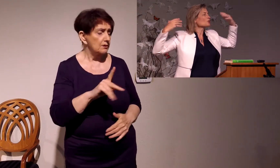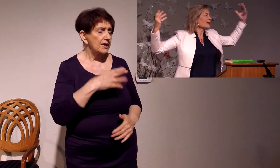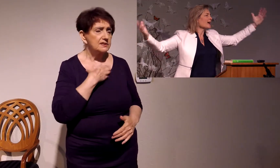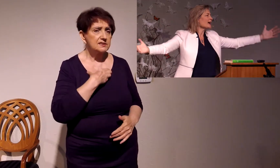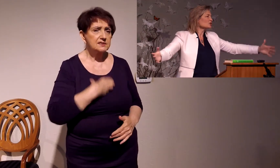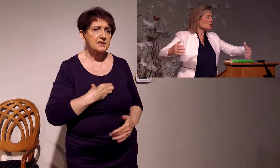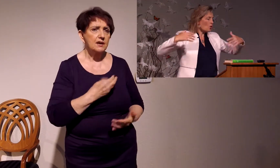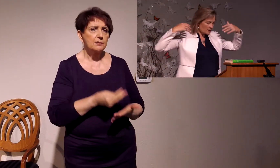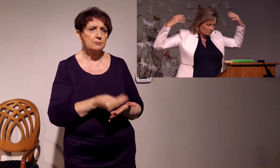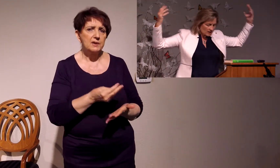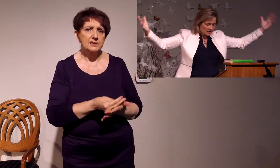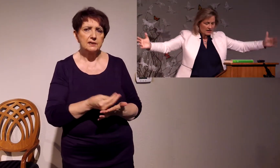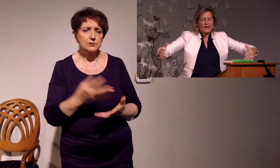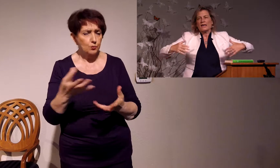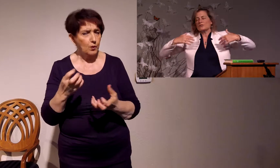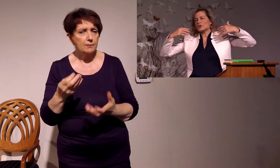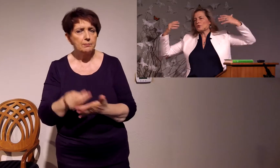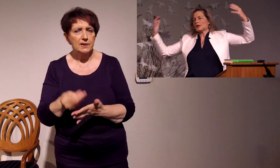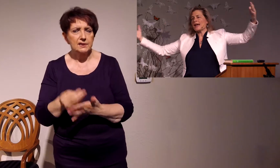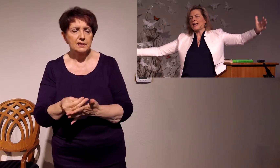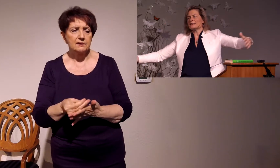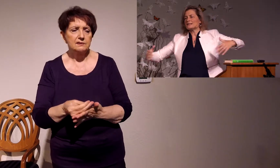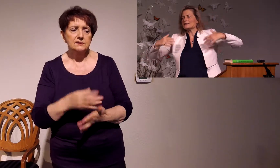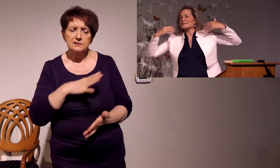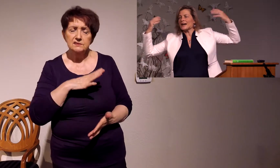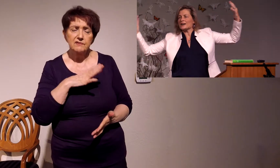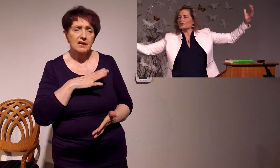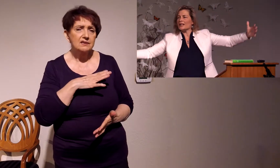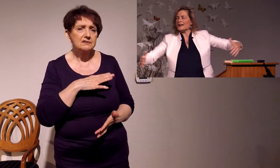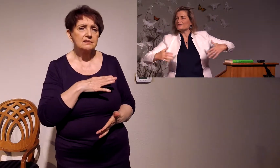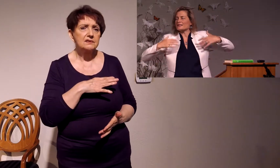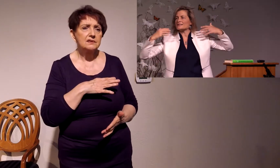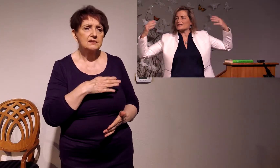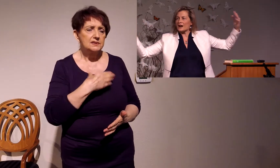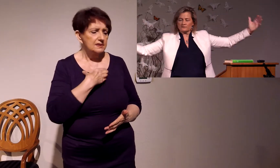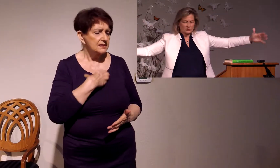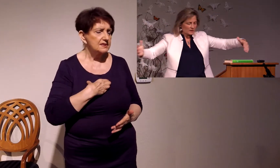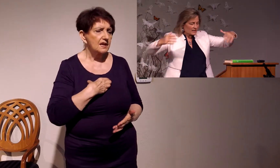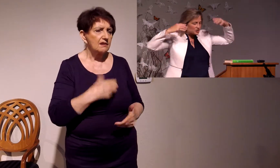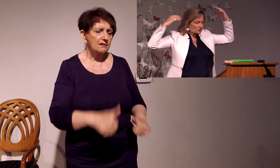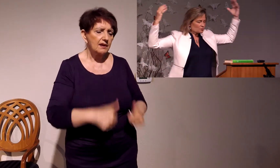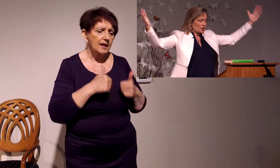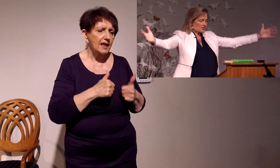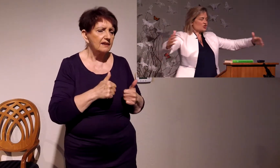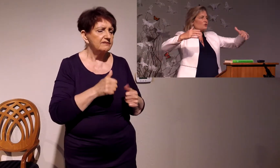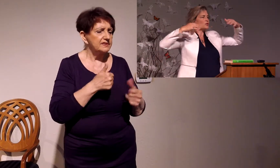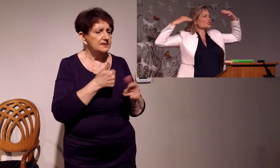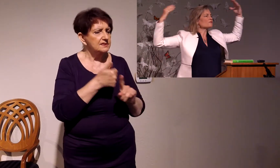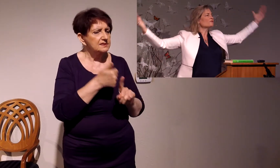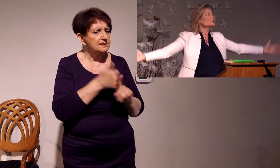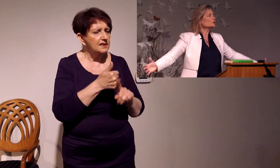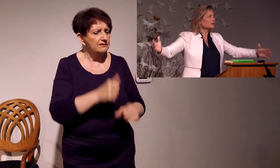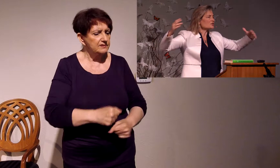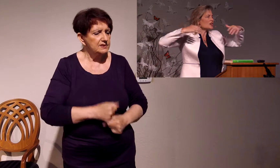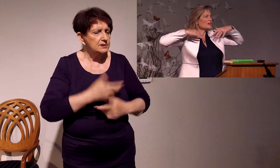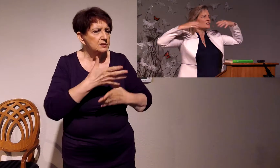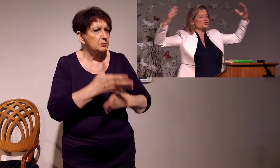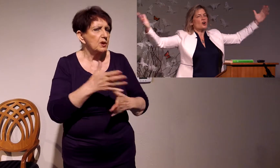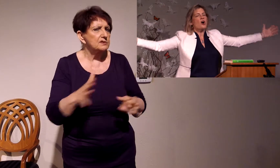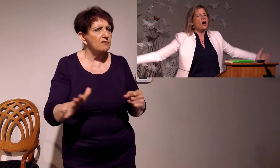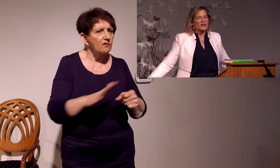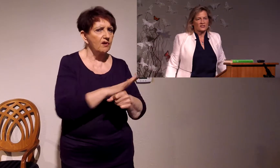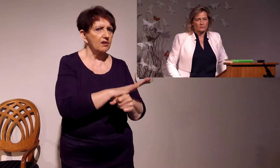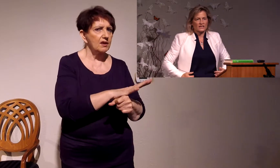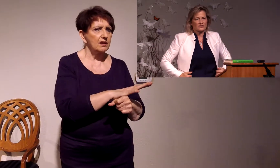It's okay to want money. It's okay to desire life itself to be expressed to its fullness and